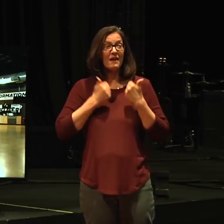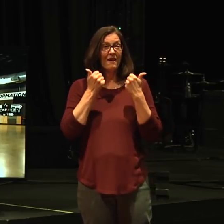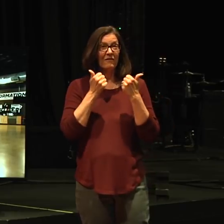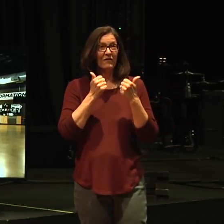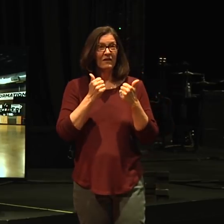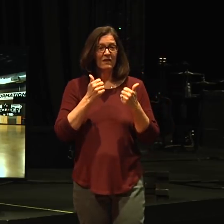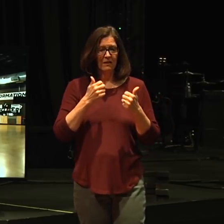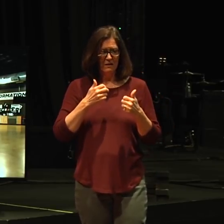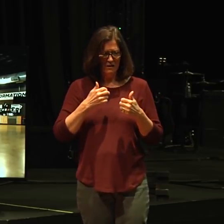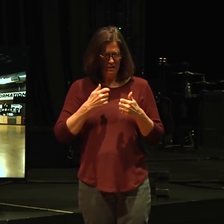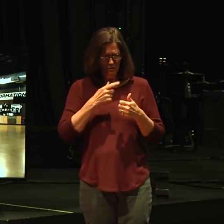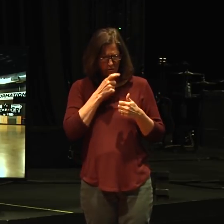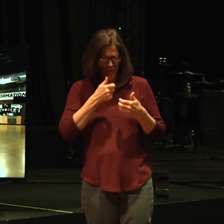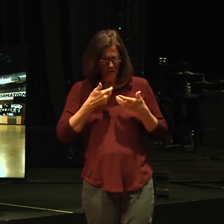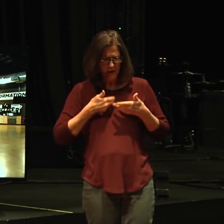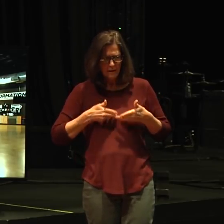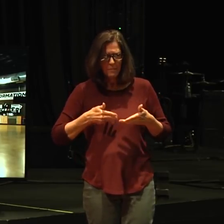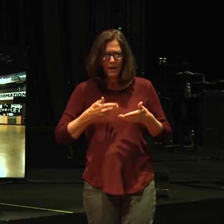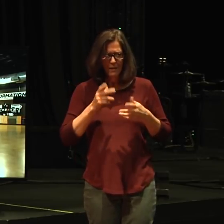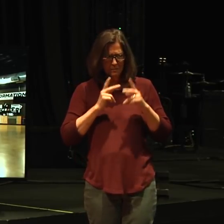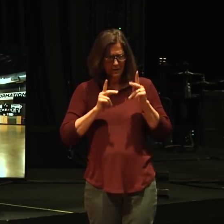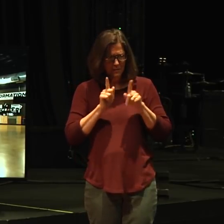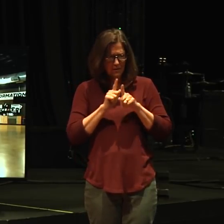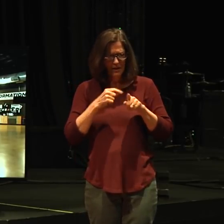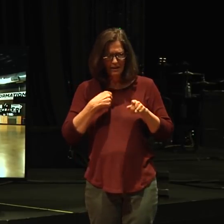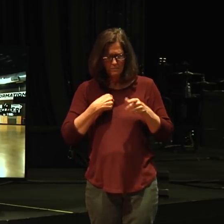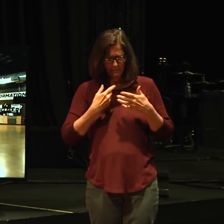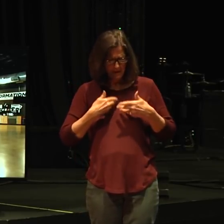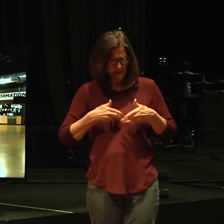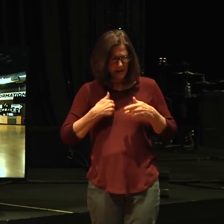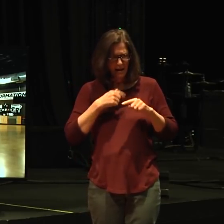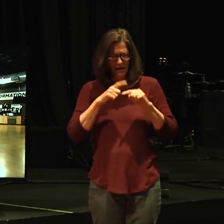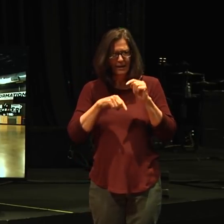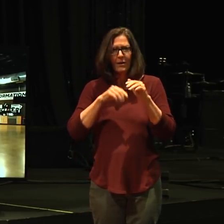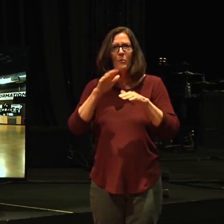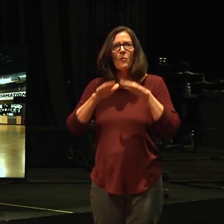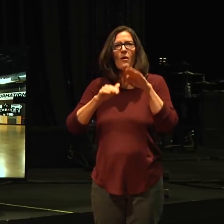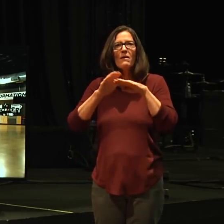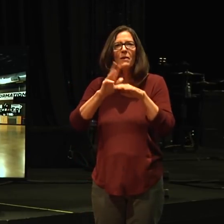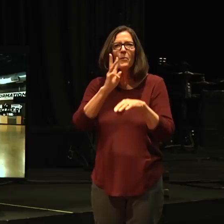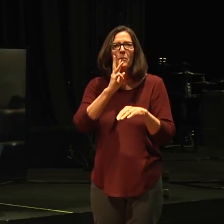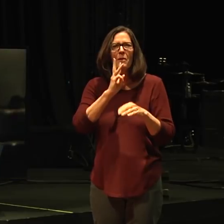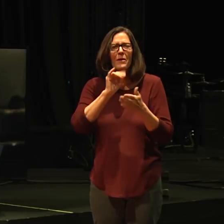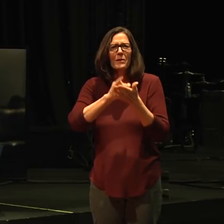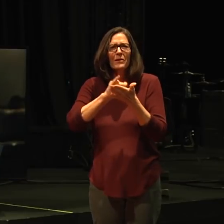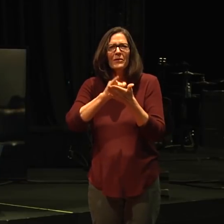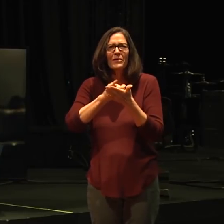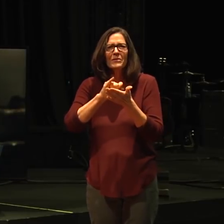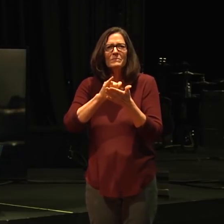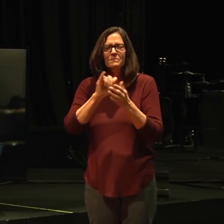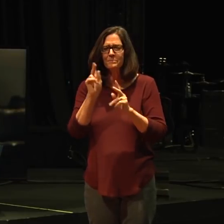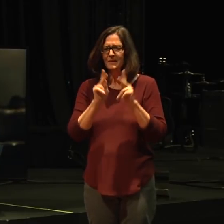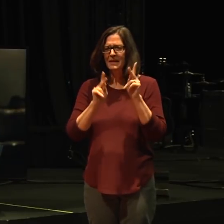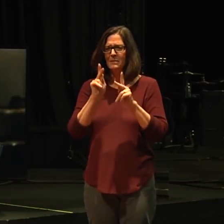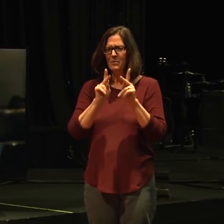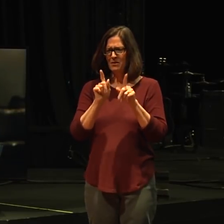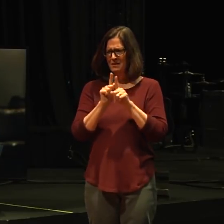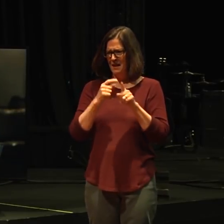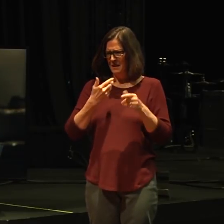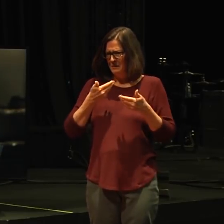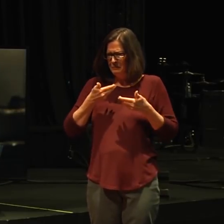said, hey, time out. Hey, Peter, people like you can't walk on water. People like